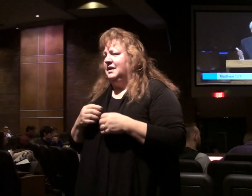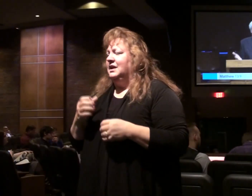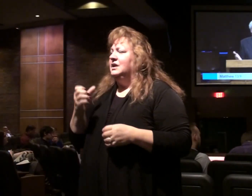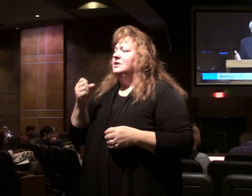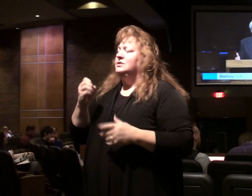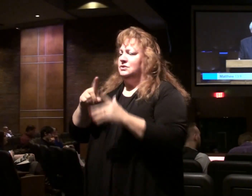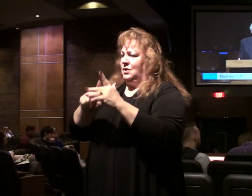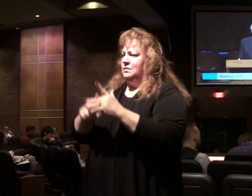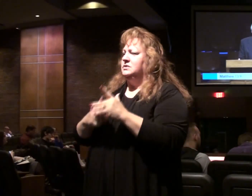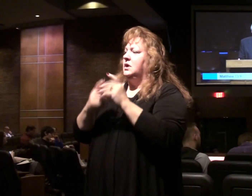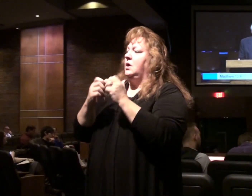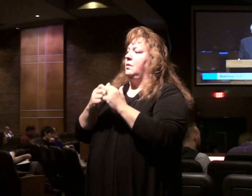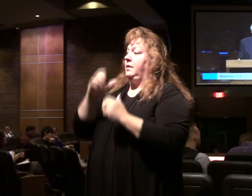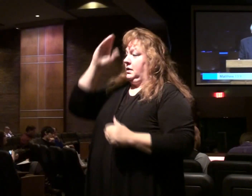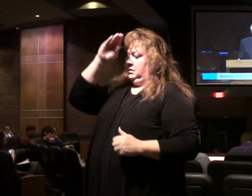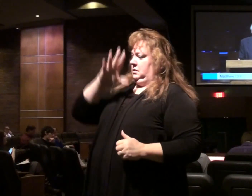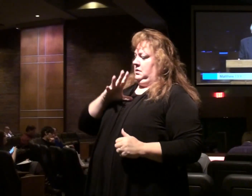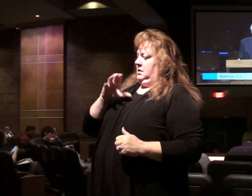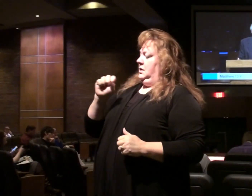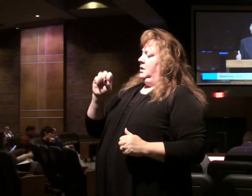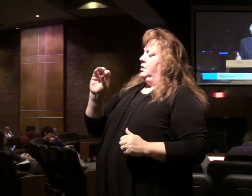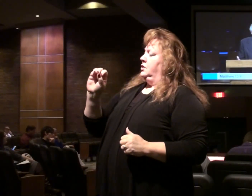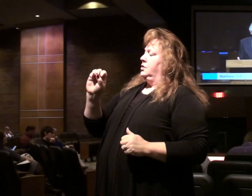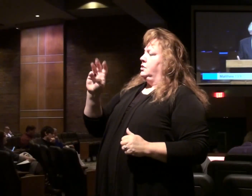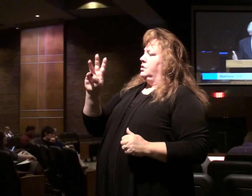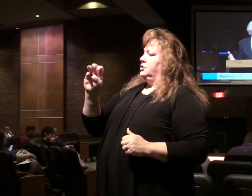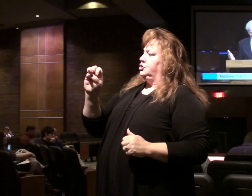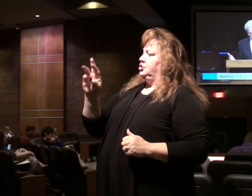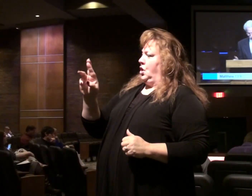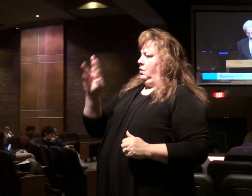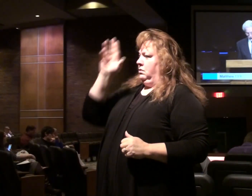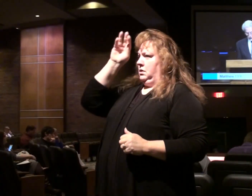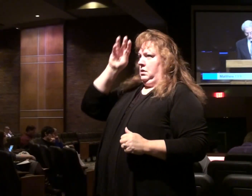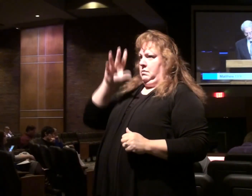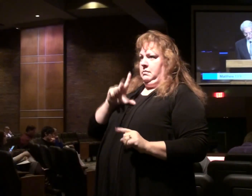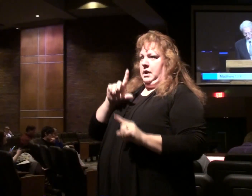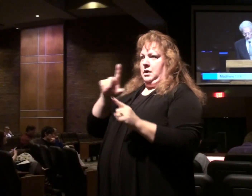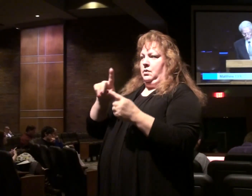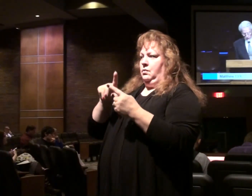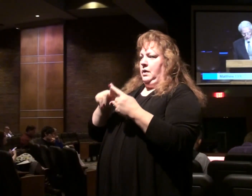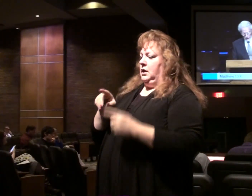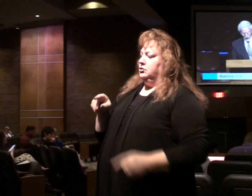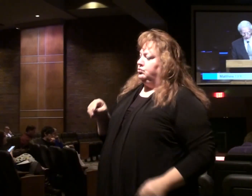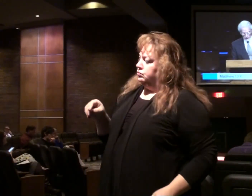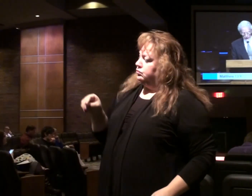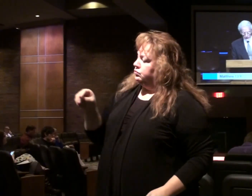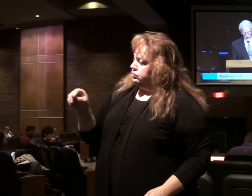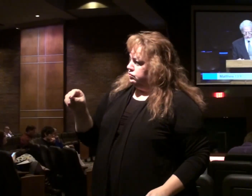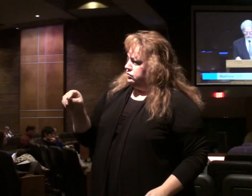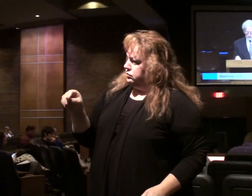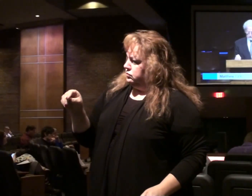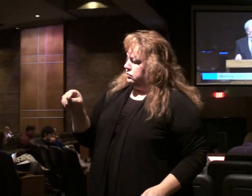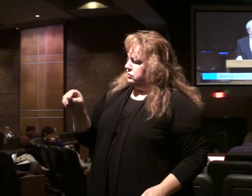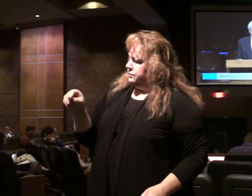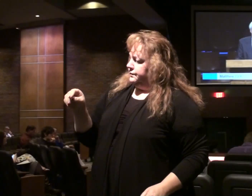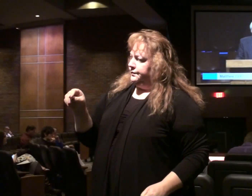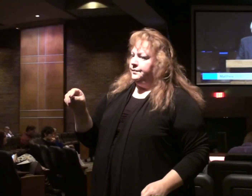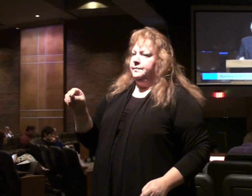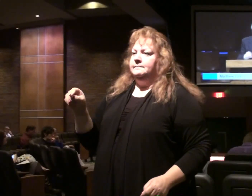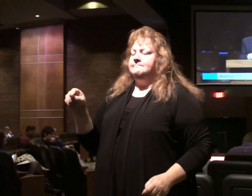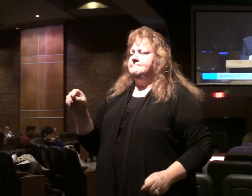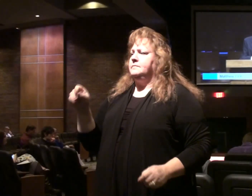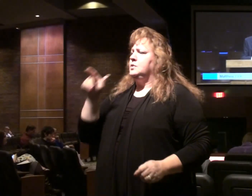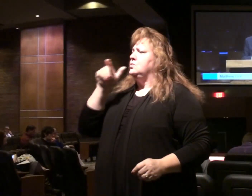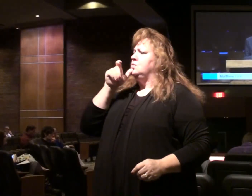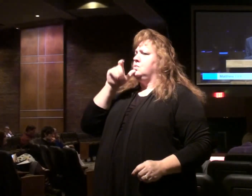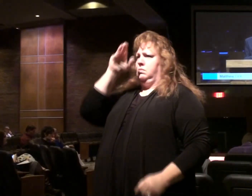So we'll start with the sower, because that's where you start. A sower went out to sow. Now, he doesn't